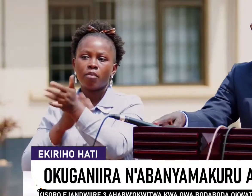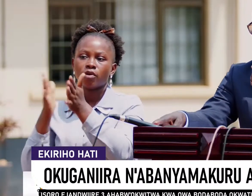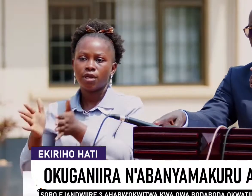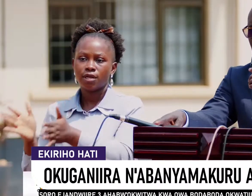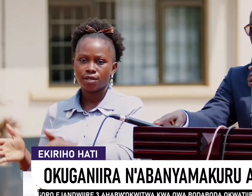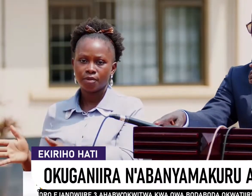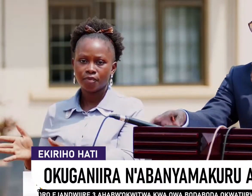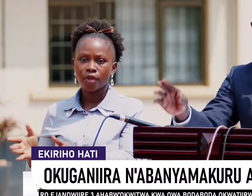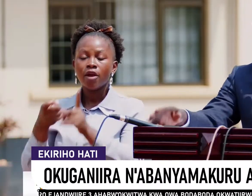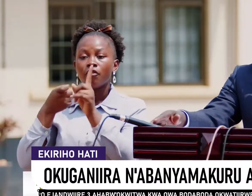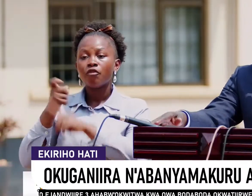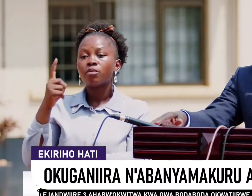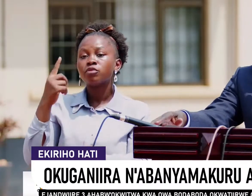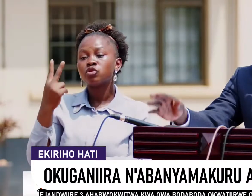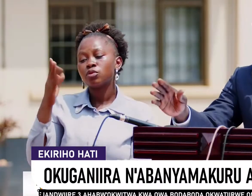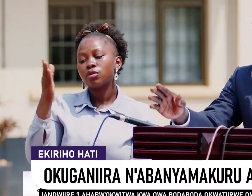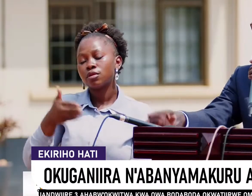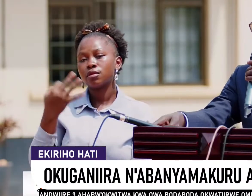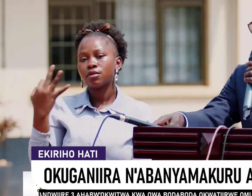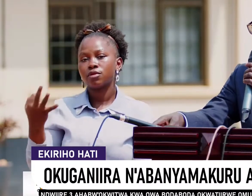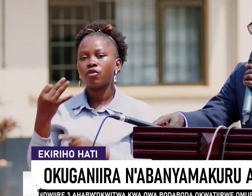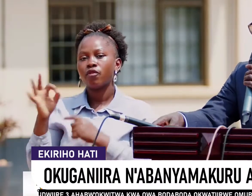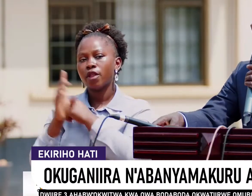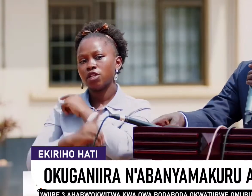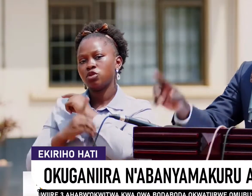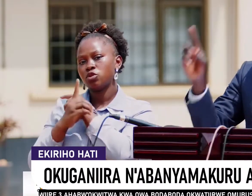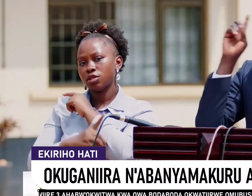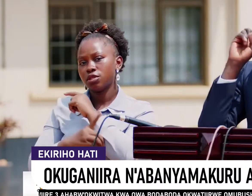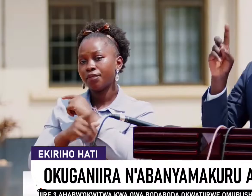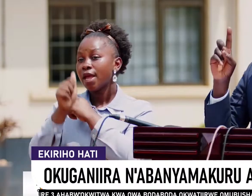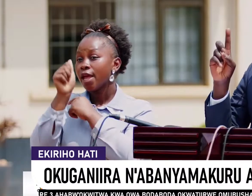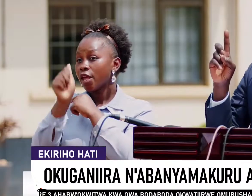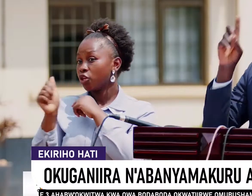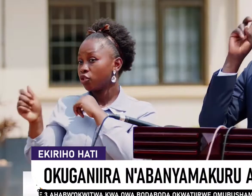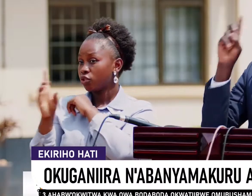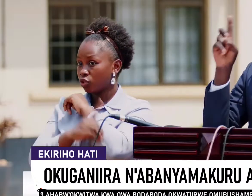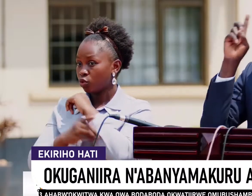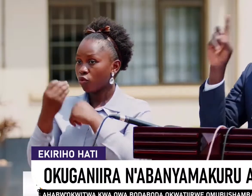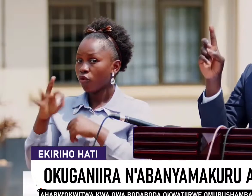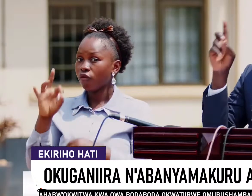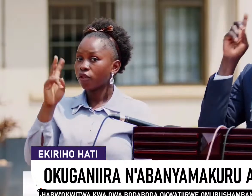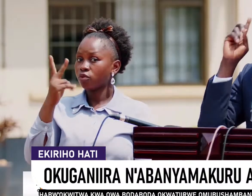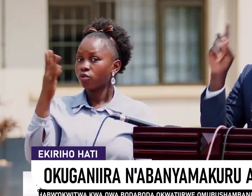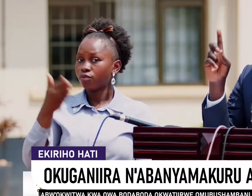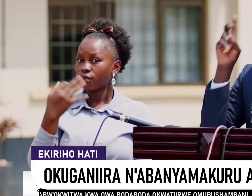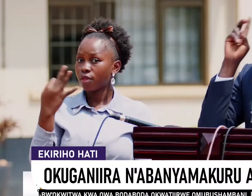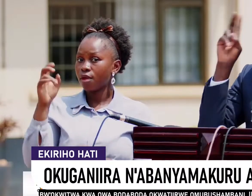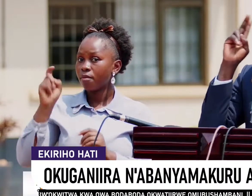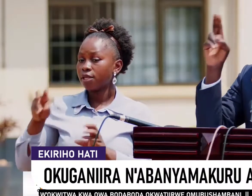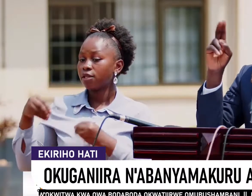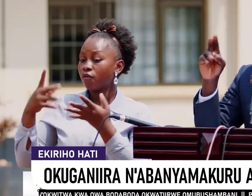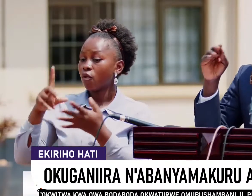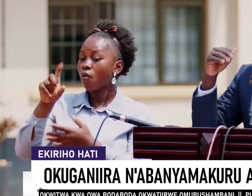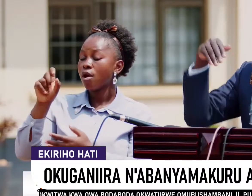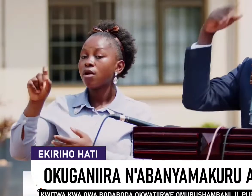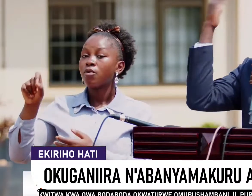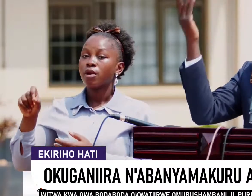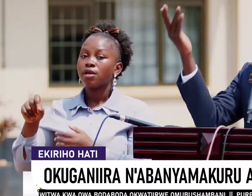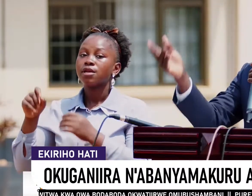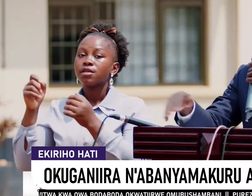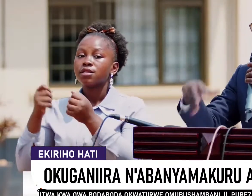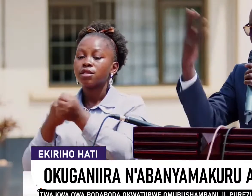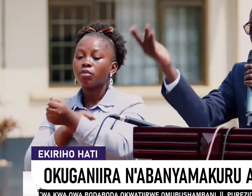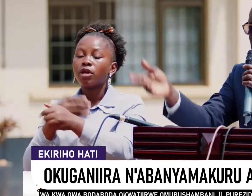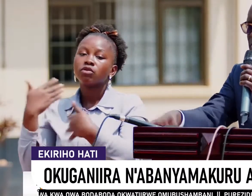supporters from 2/3 of the districts. Each district of the 2/3 should give you 100 supporters or